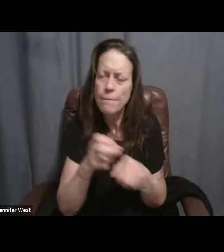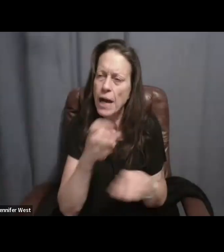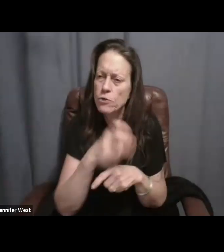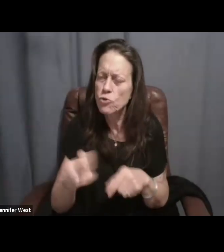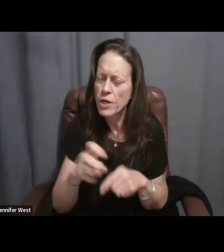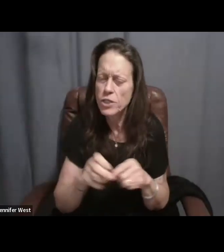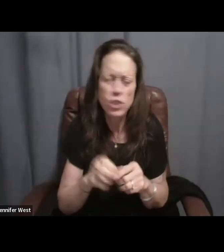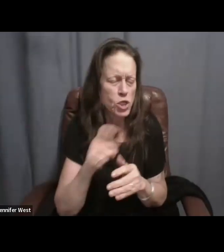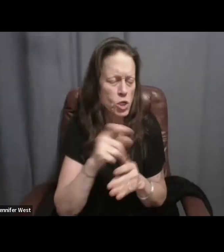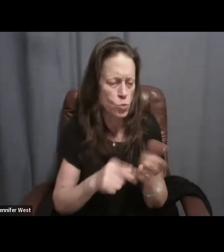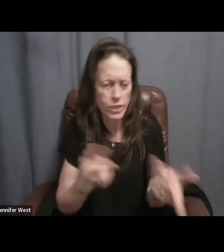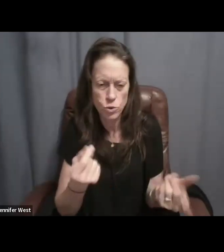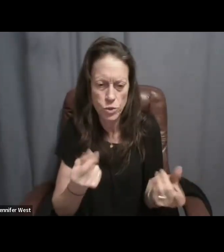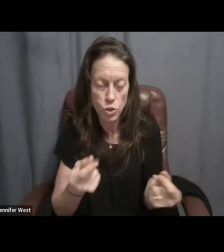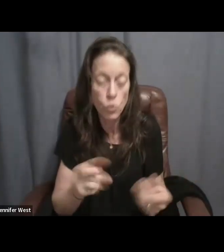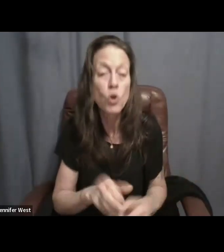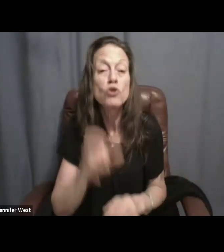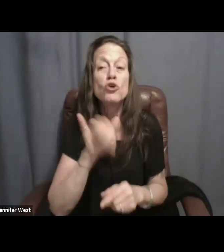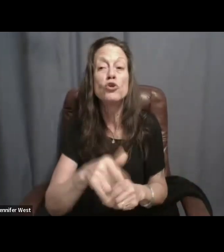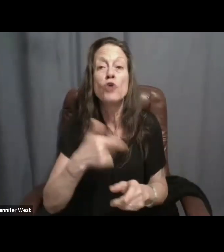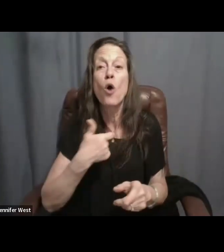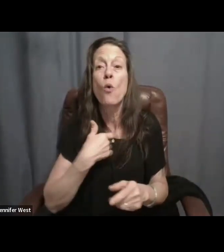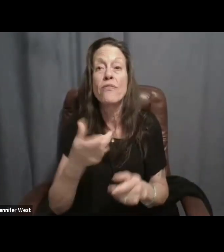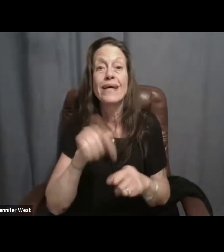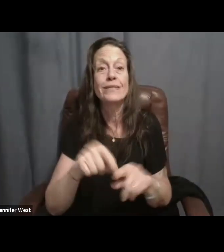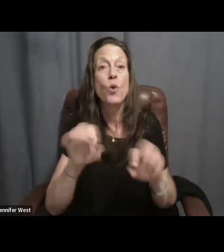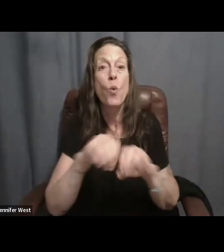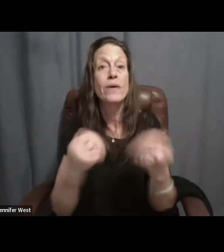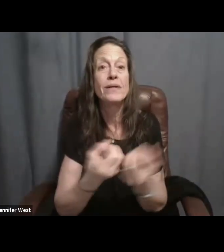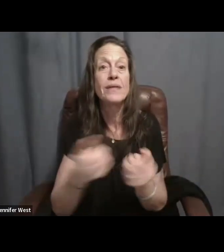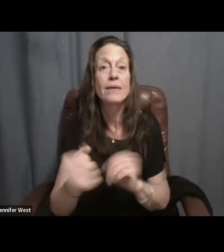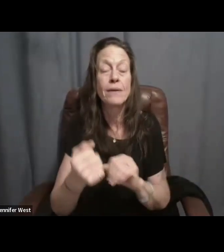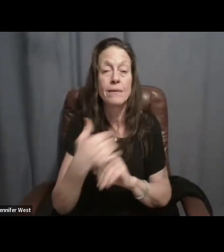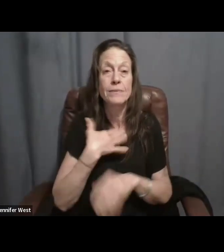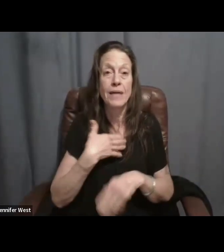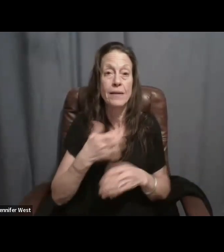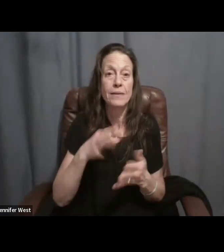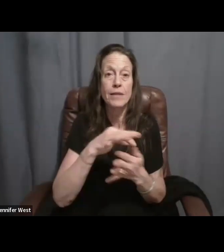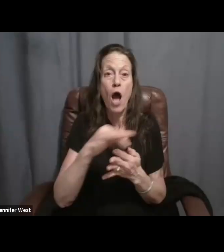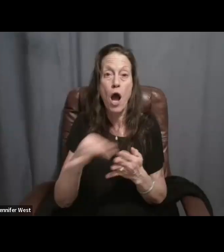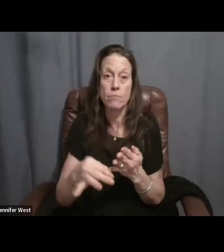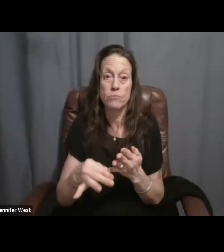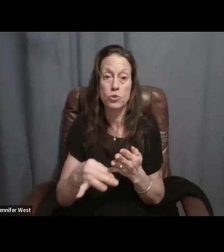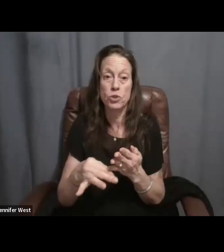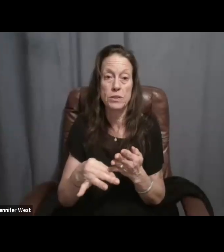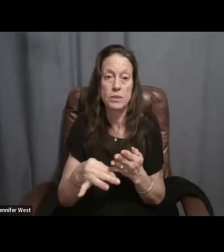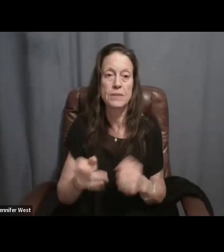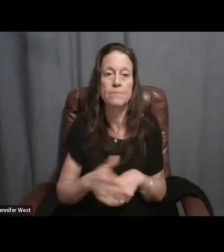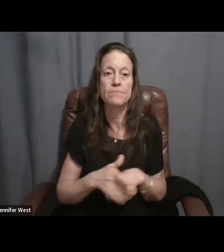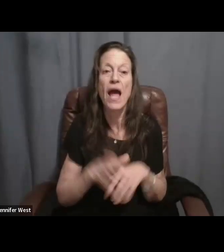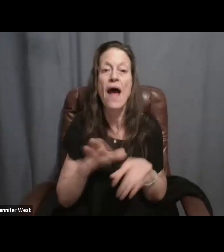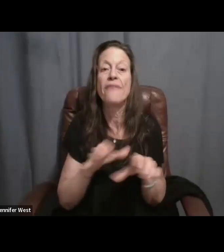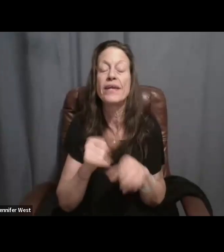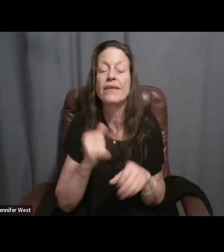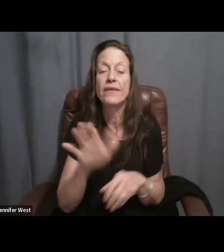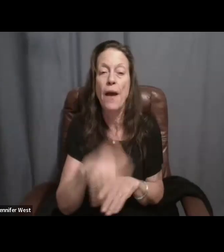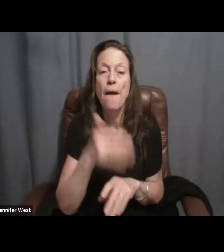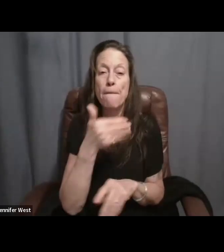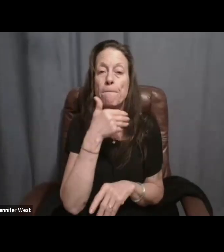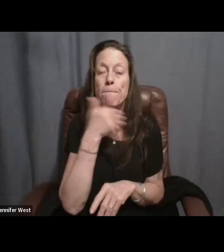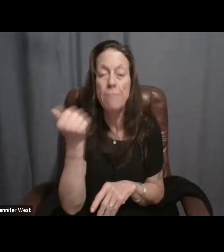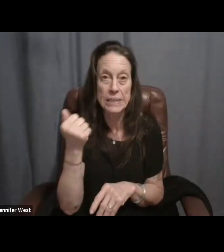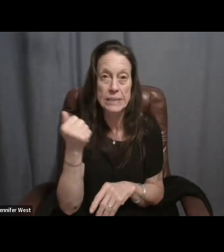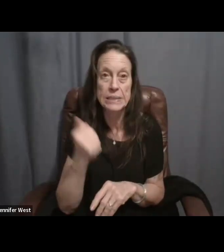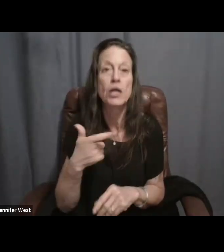lot of information to us about, well, here are options. Also did their best to try to give